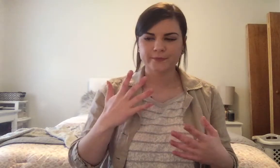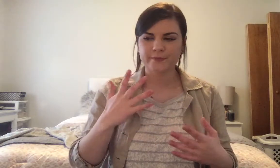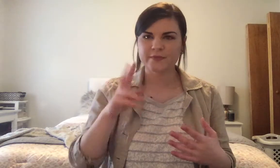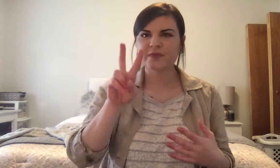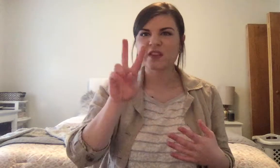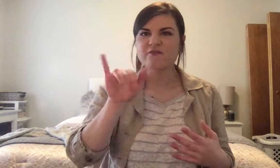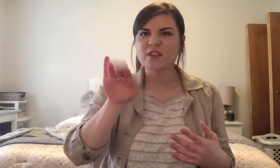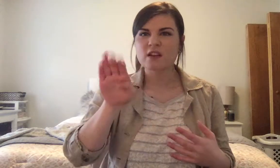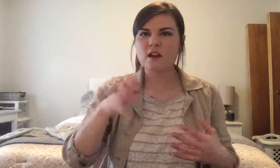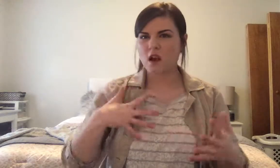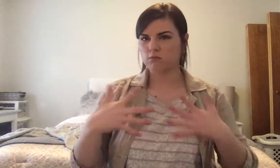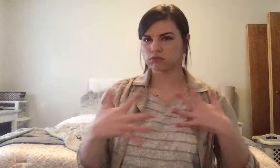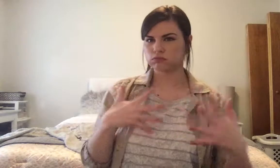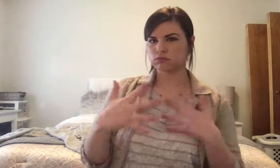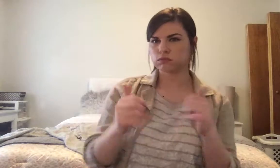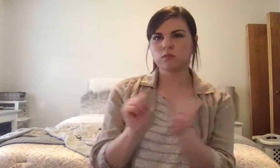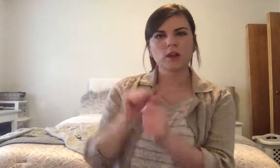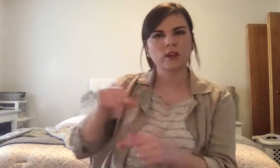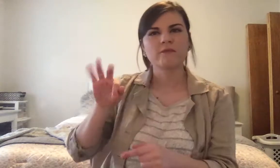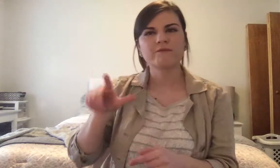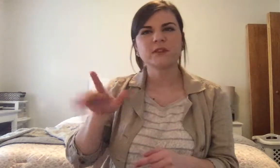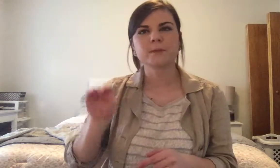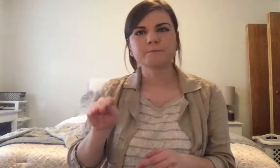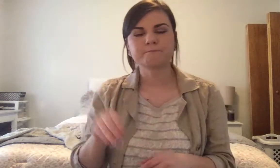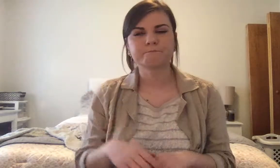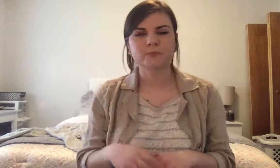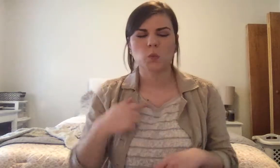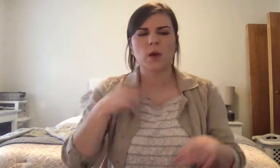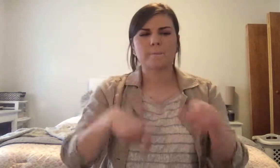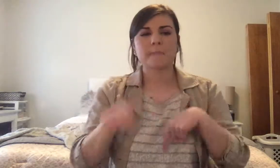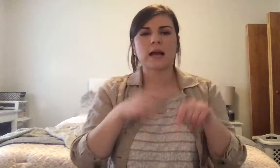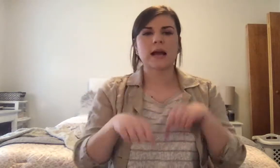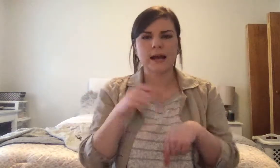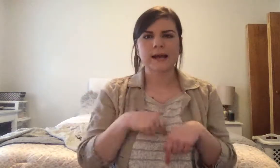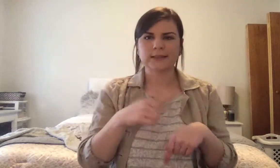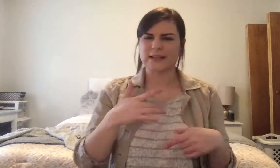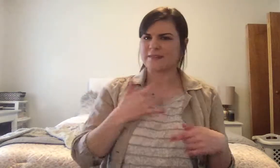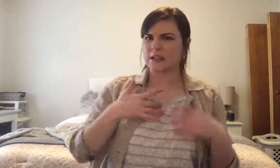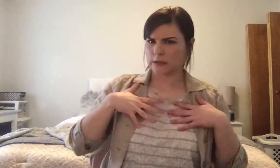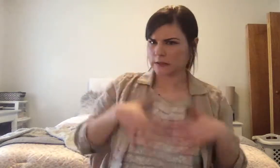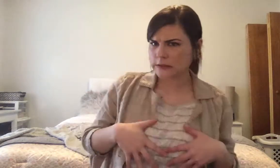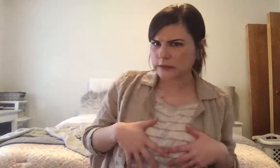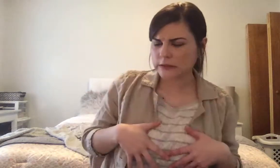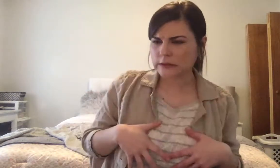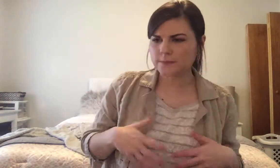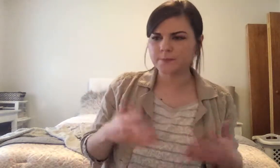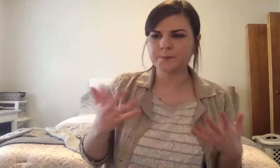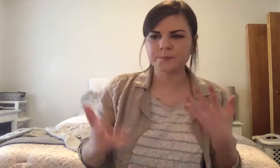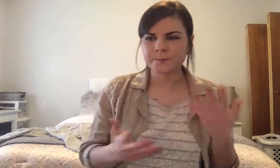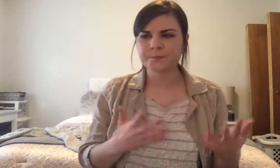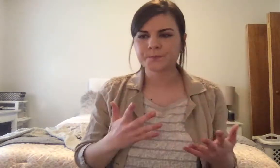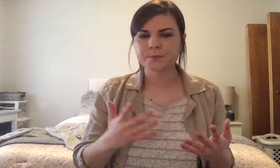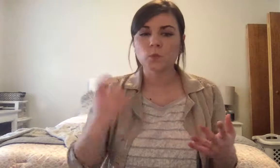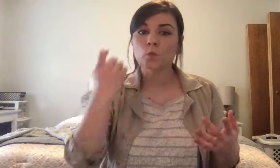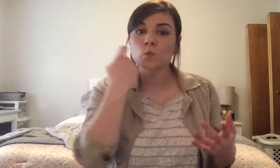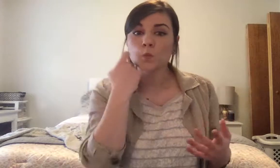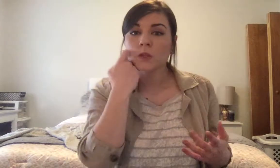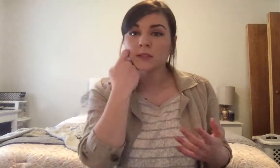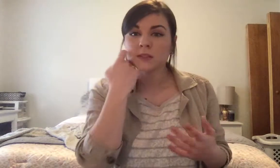film. And going back to talking about that feeling discouraged, recently, about 6 months ago, I